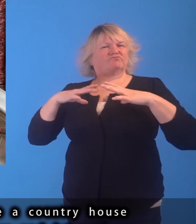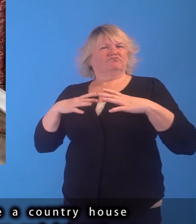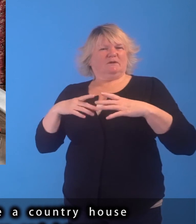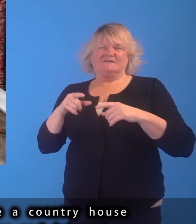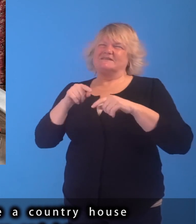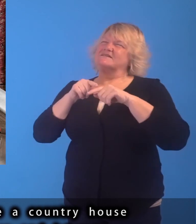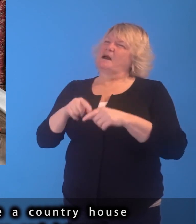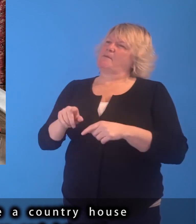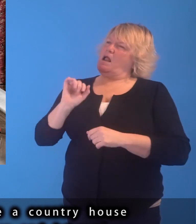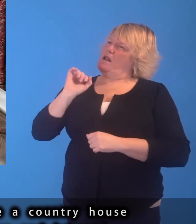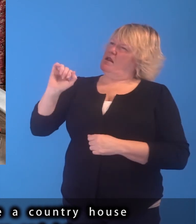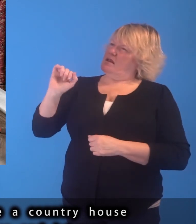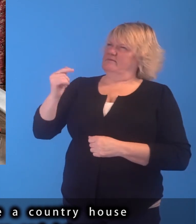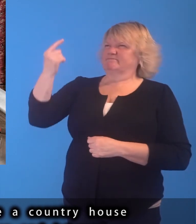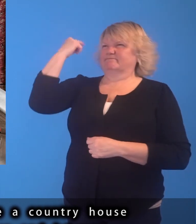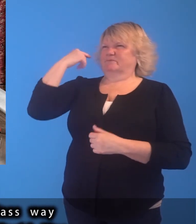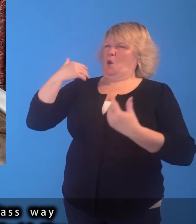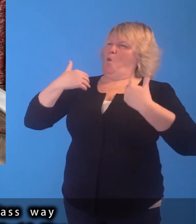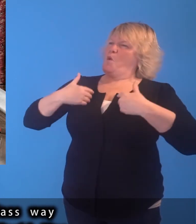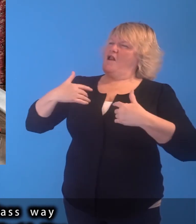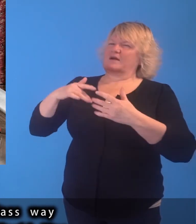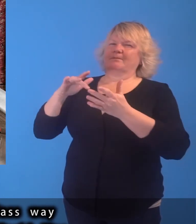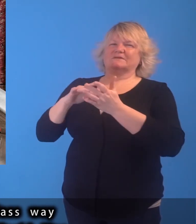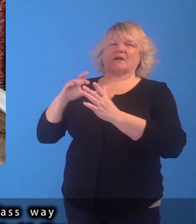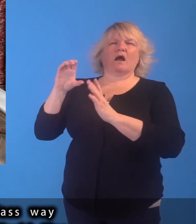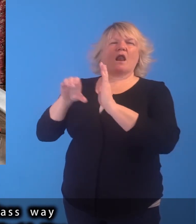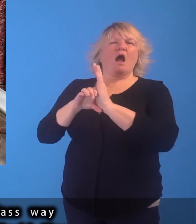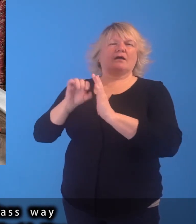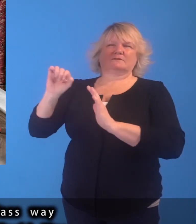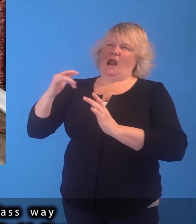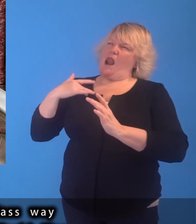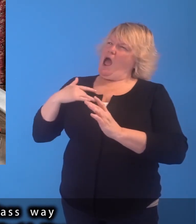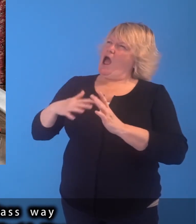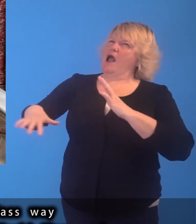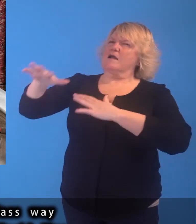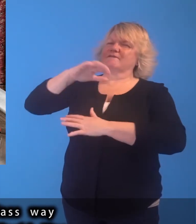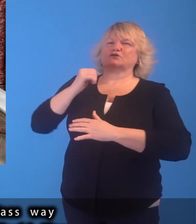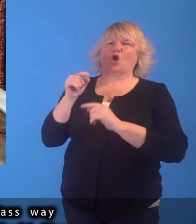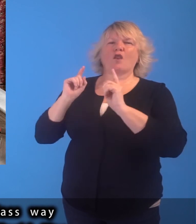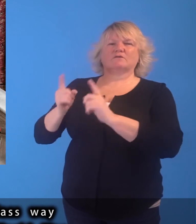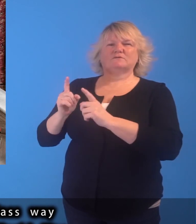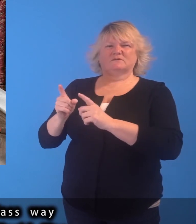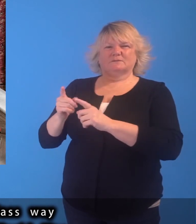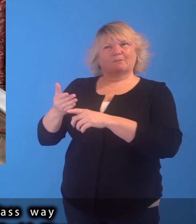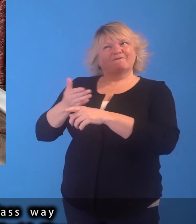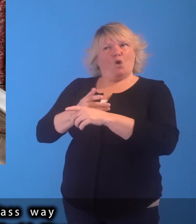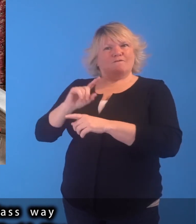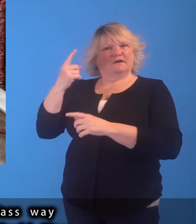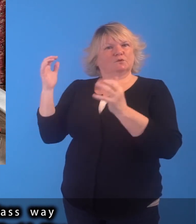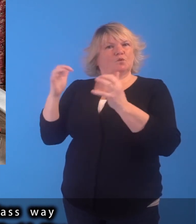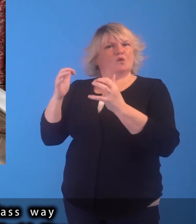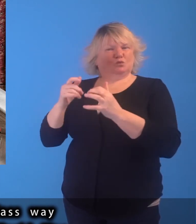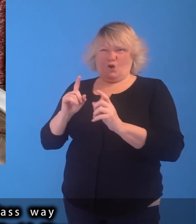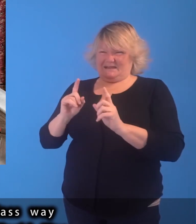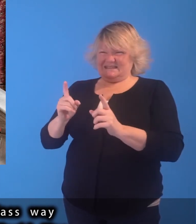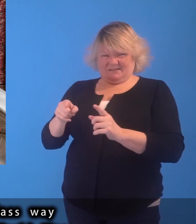Although considerably much less grand than the upstairs rooms, the bedrooms were comfortable enough.